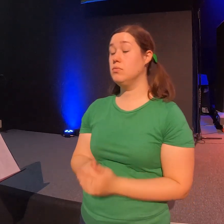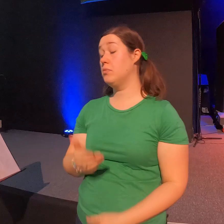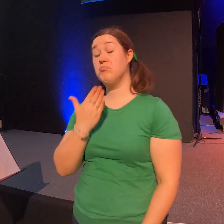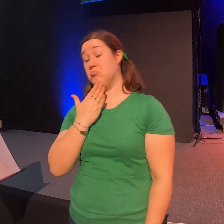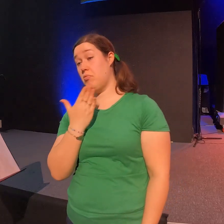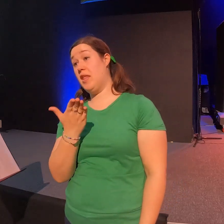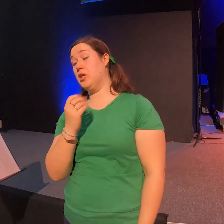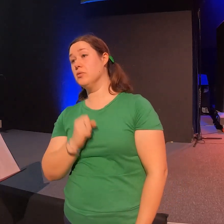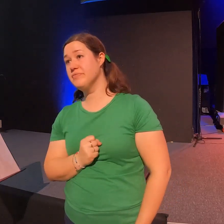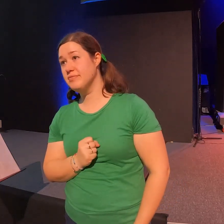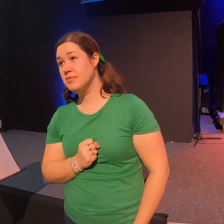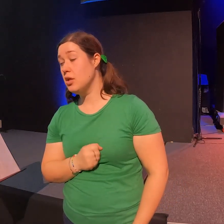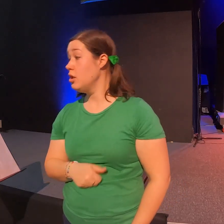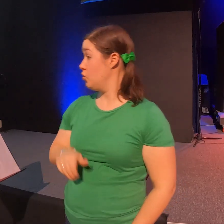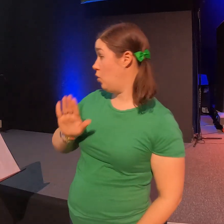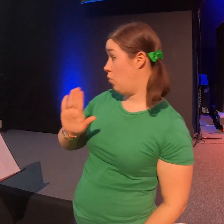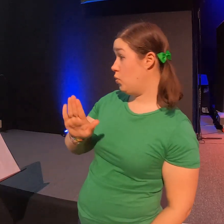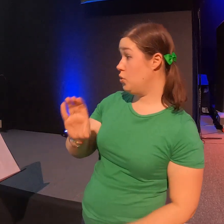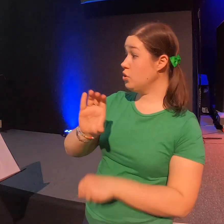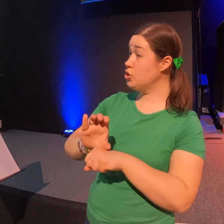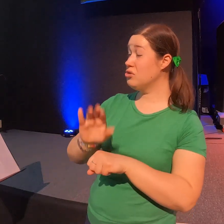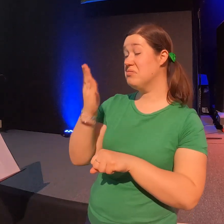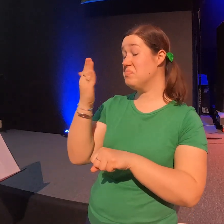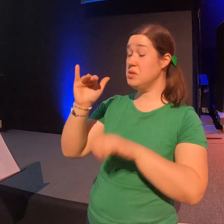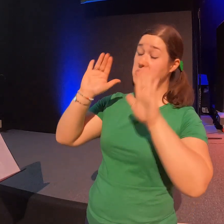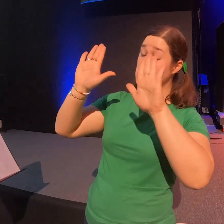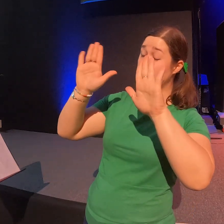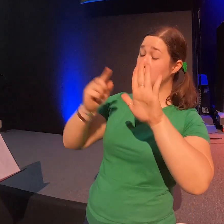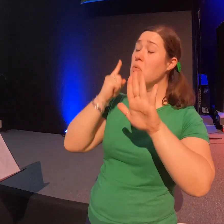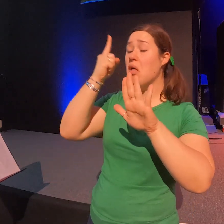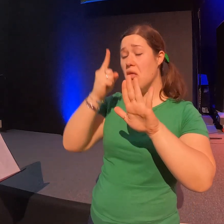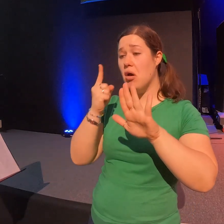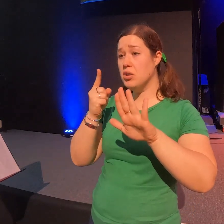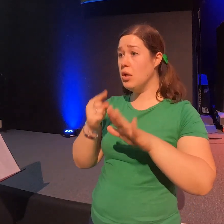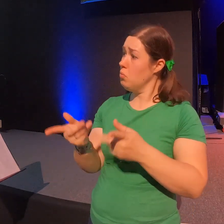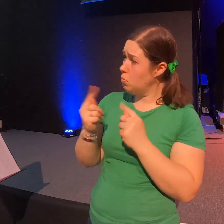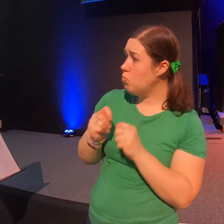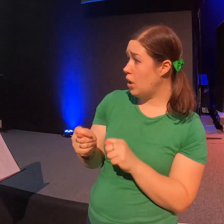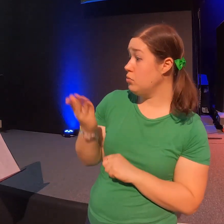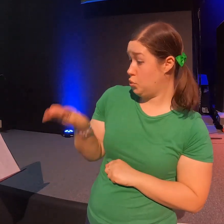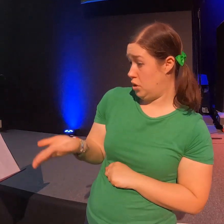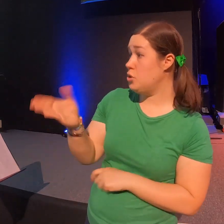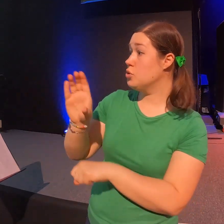And your church seems to be great. And so I thought I'd give you a try. This is great. And I said, that's